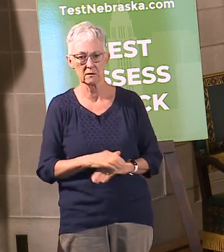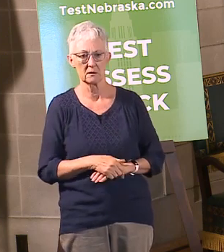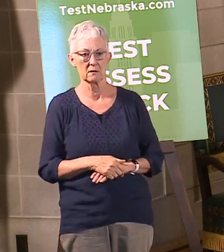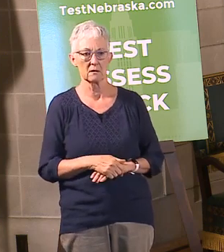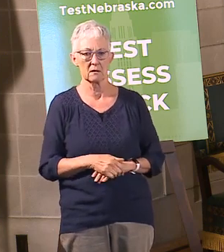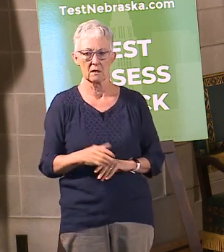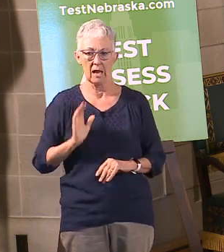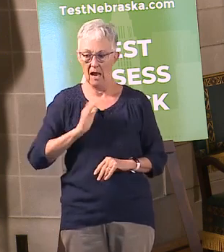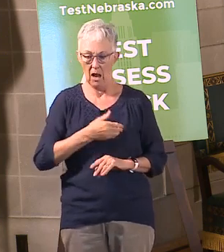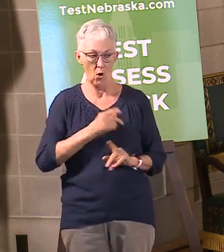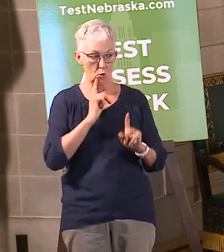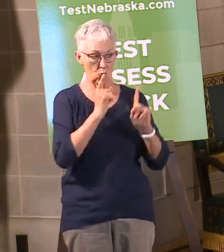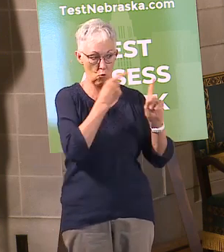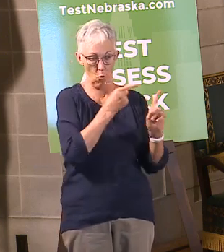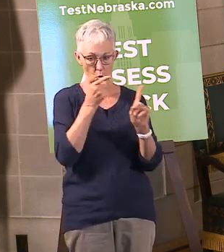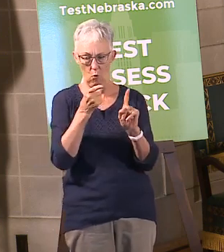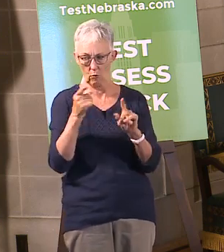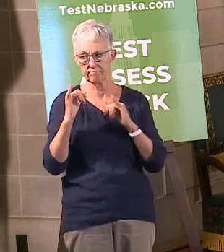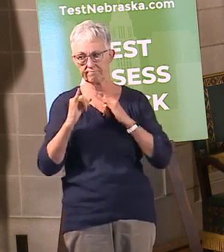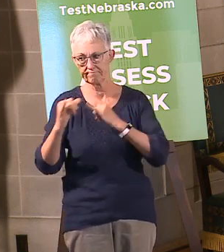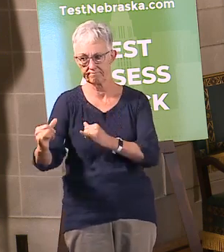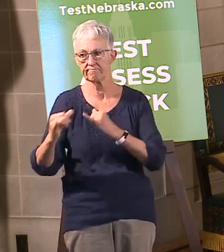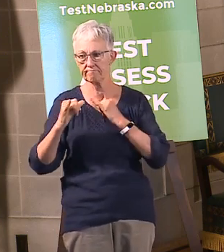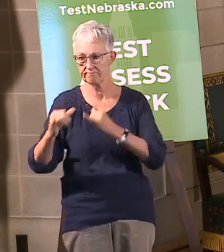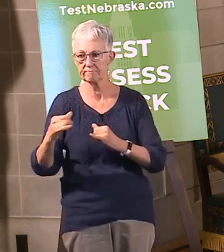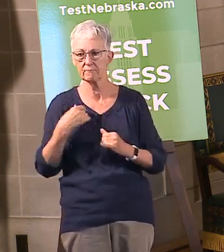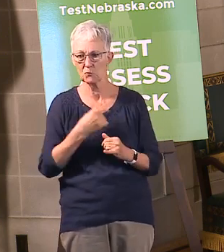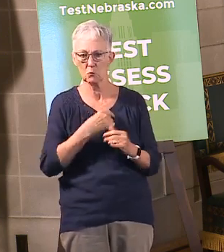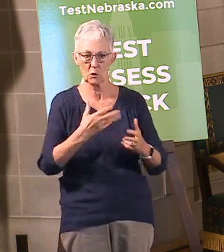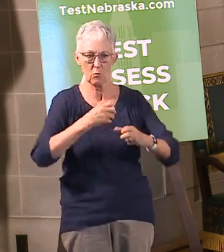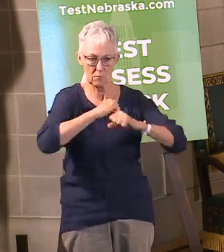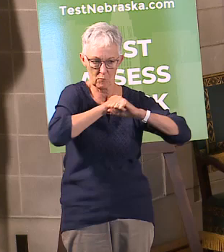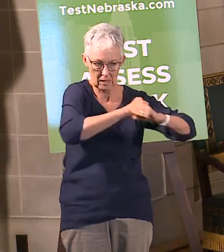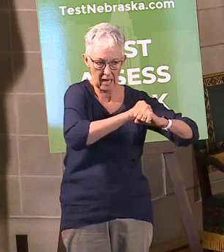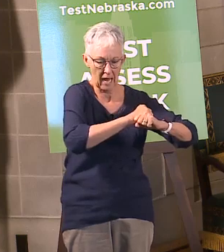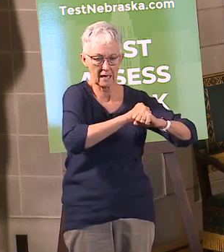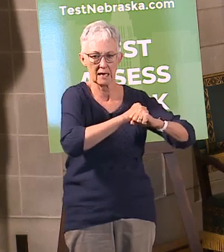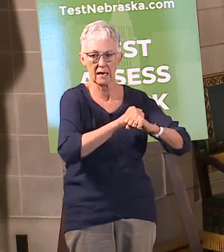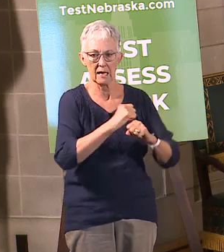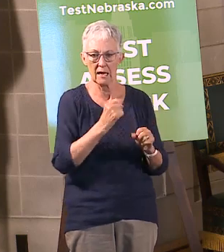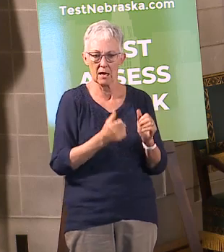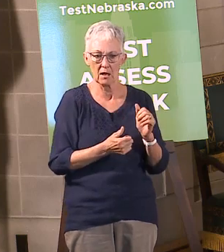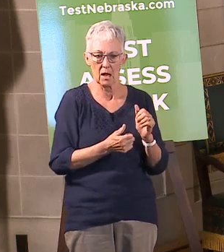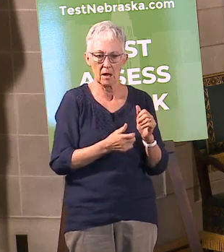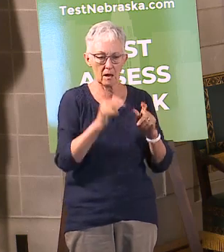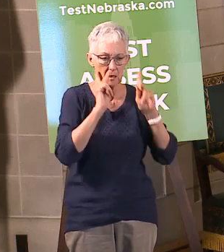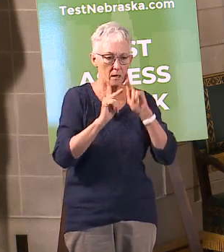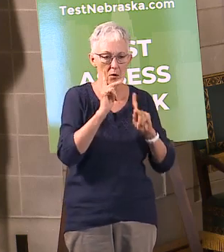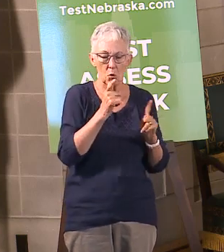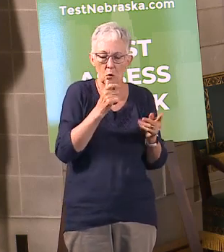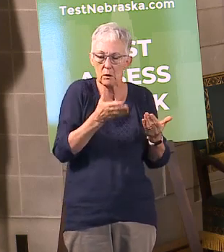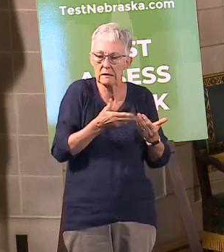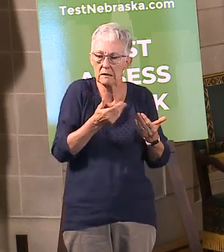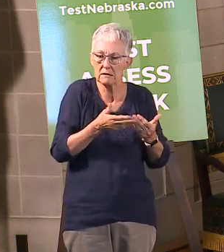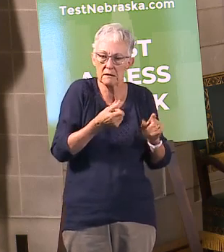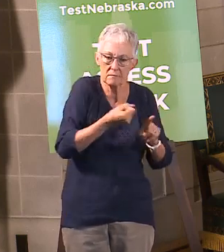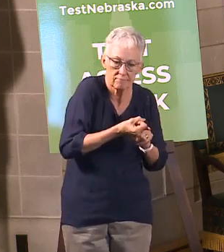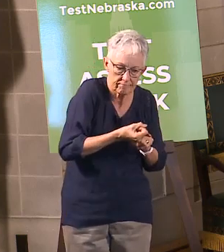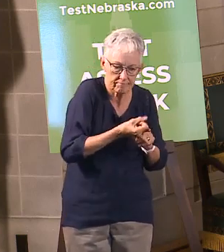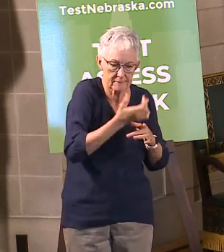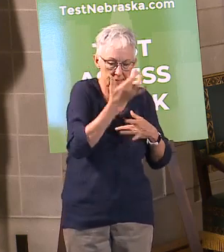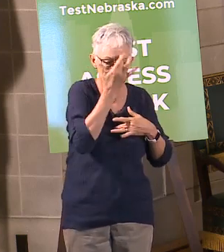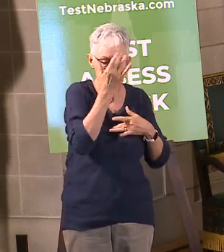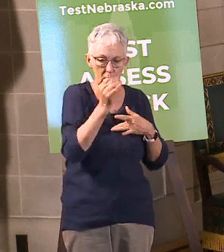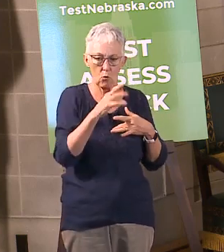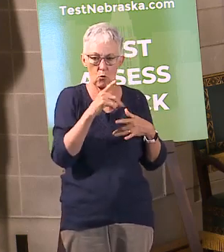share a common goal. We all want to protect our most vulnerable residents, many of whom reside in long-term care facilities. We